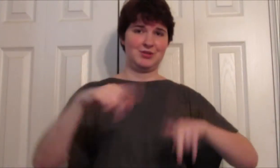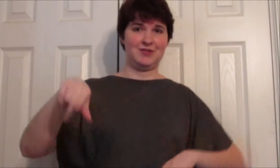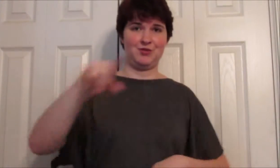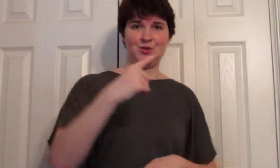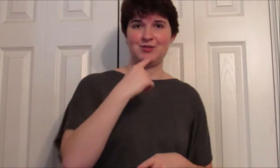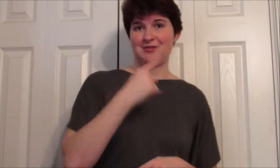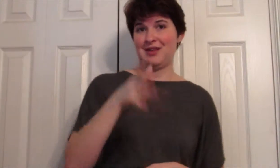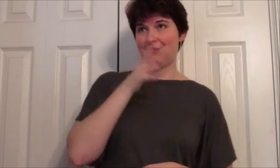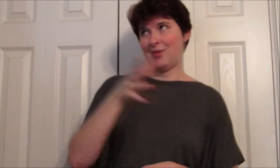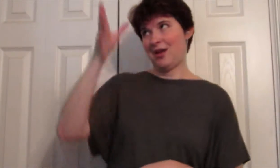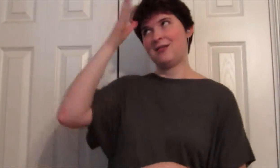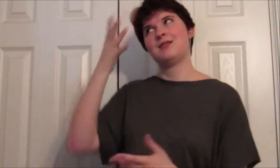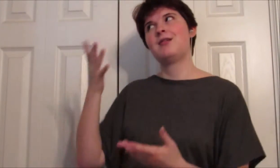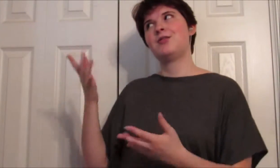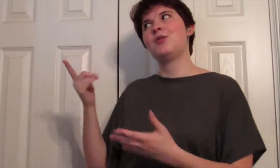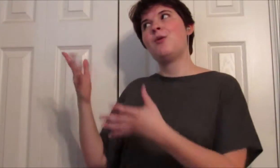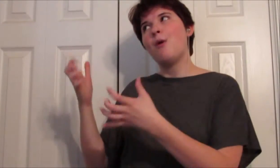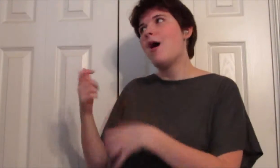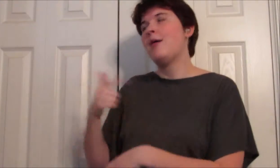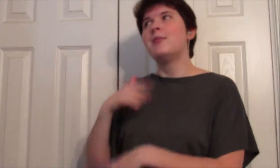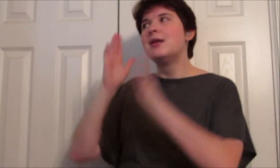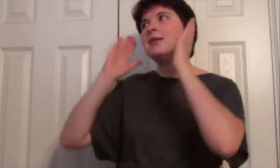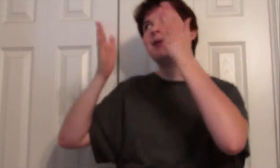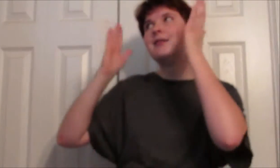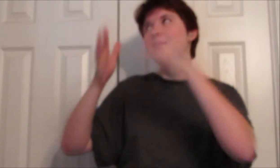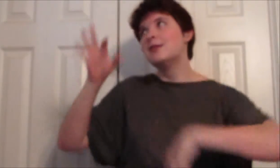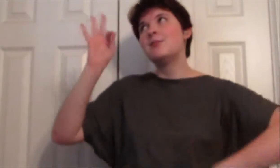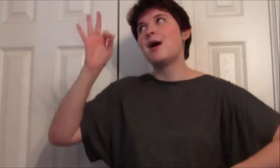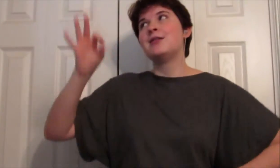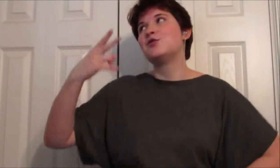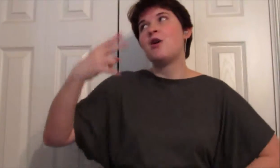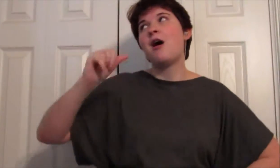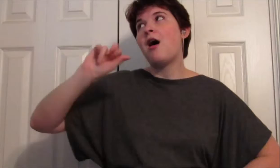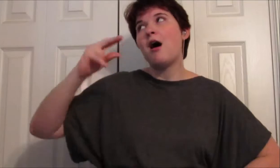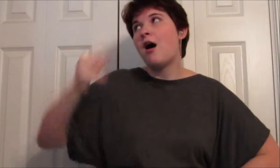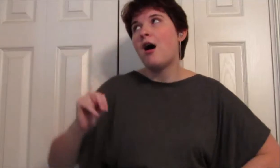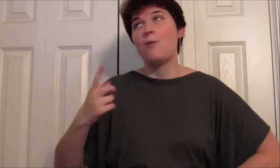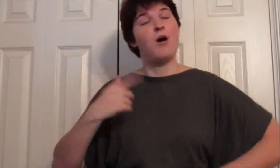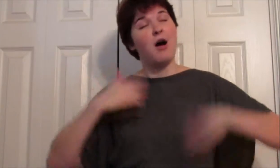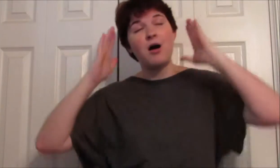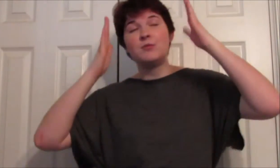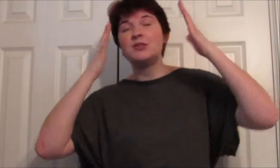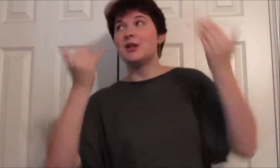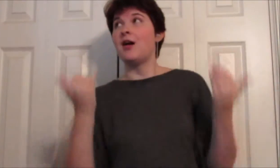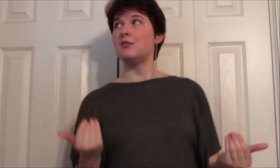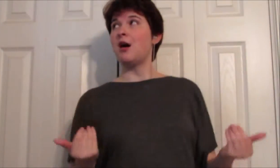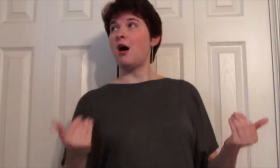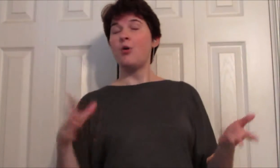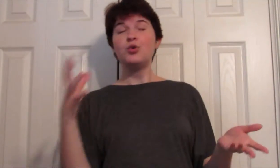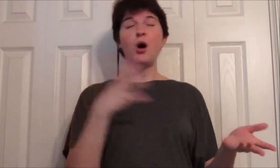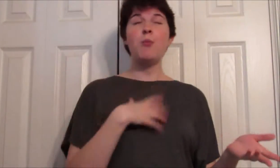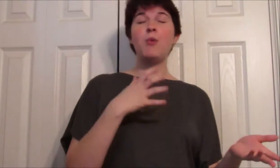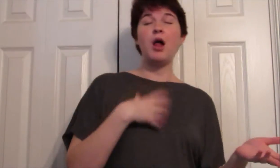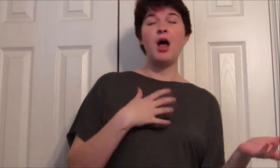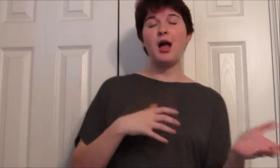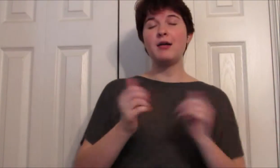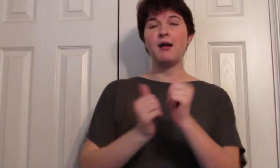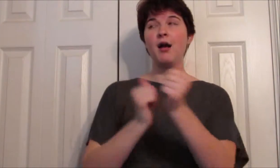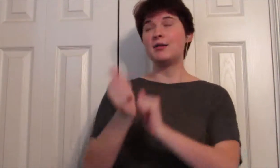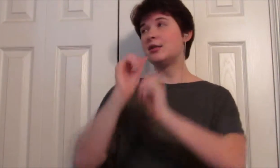to your parents, you're always telling me I should listen to Pastor Hahn. Well, I'm listening. Let's have a no complaining contest.